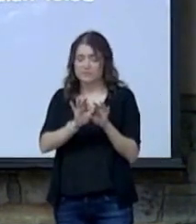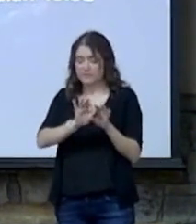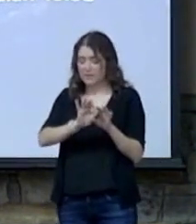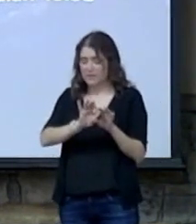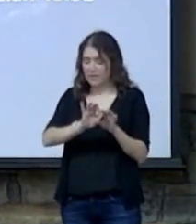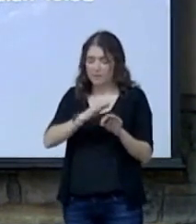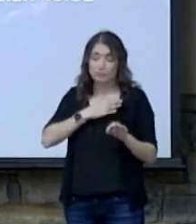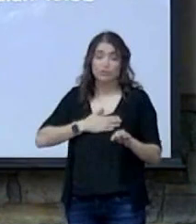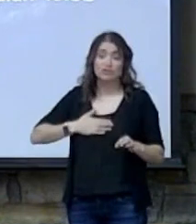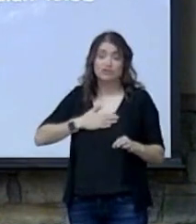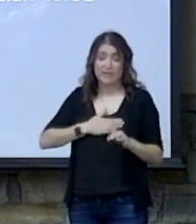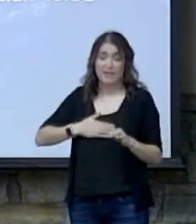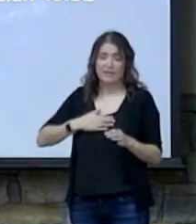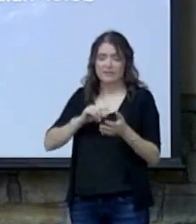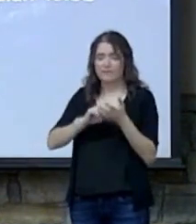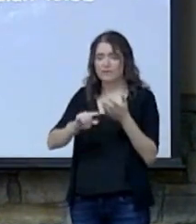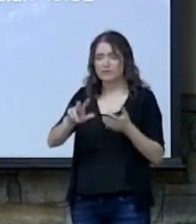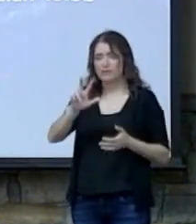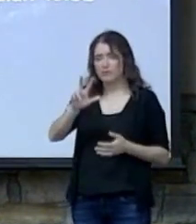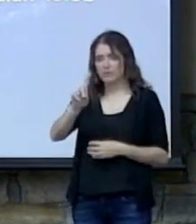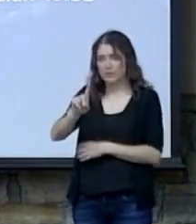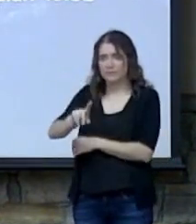appreciating verse